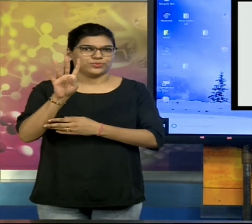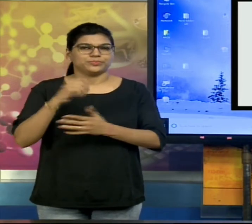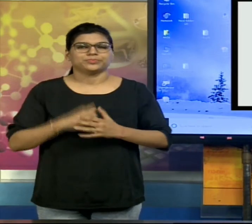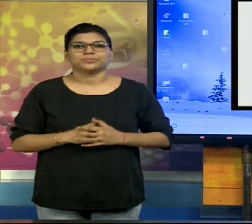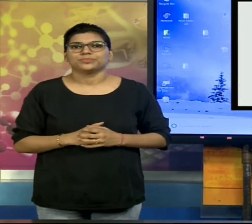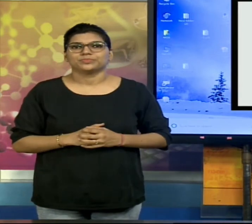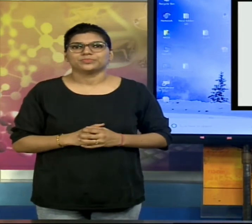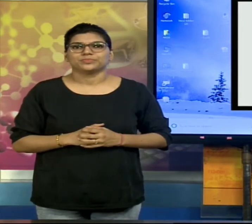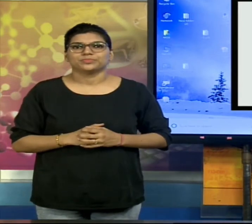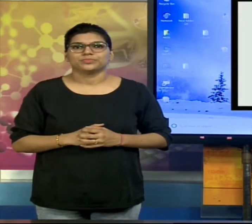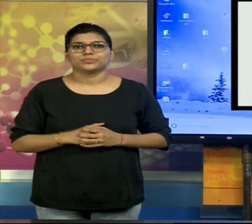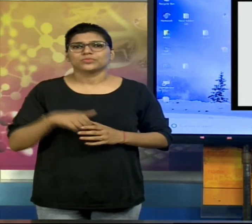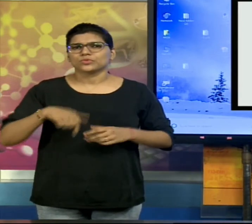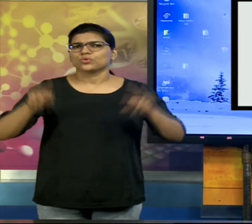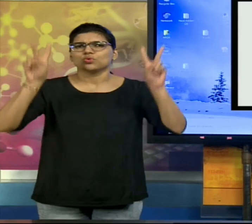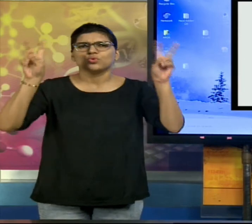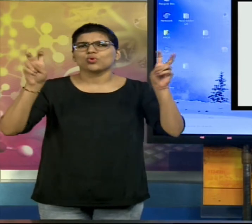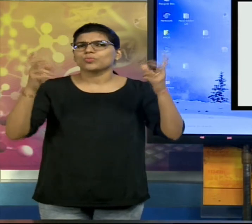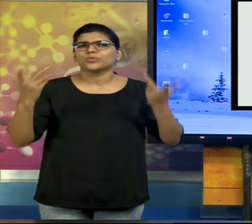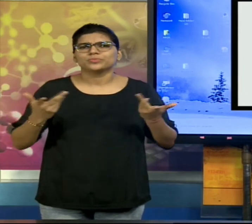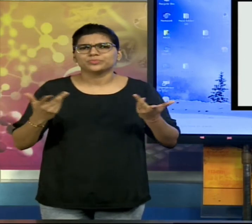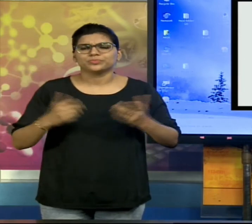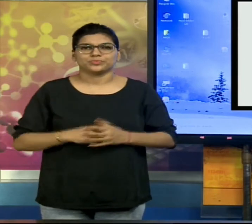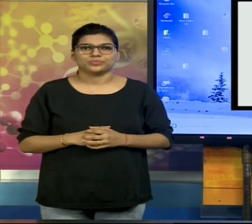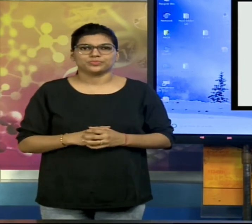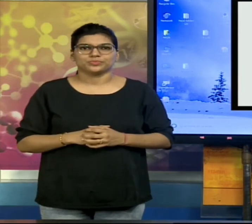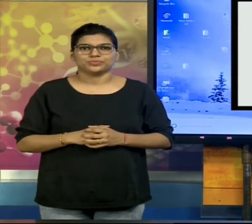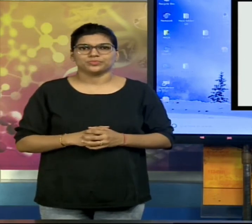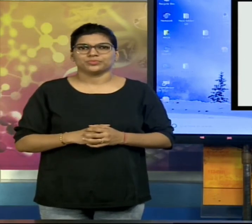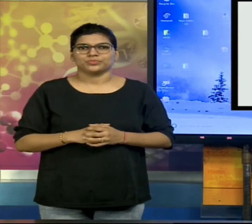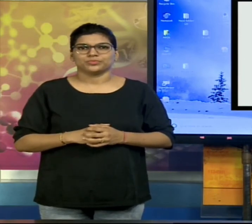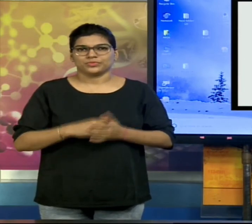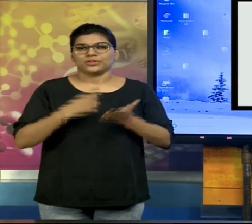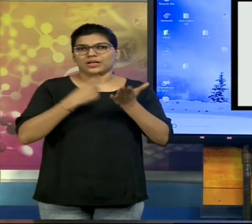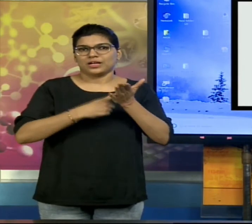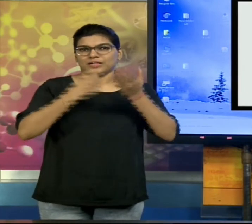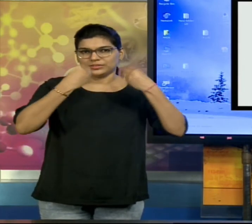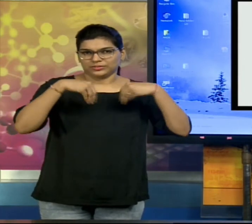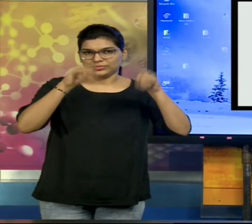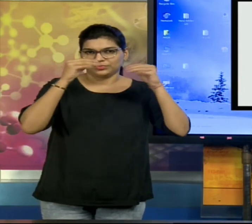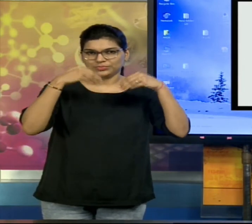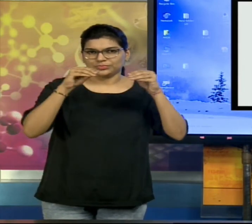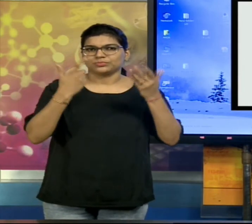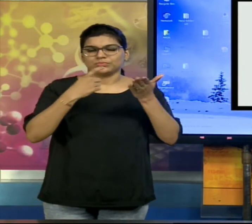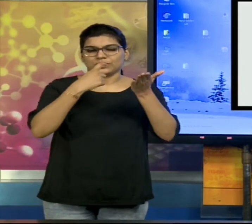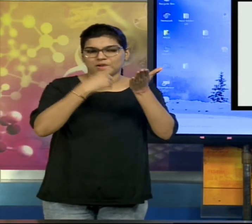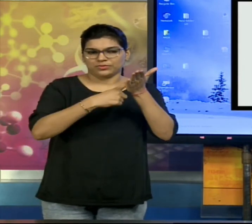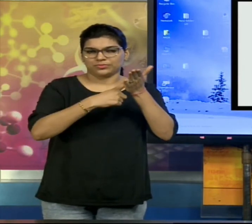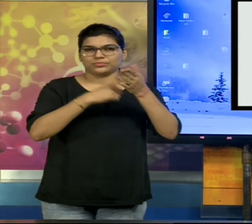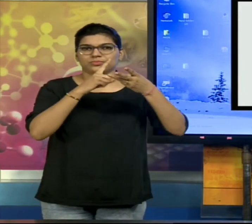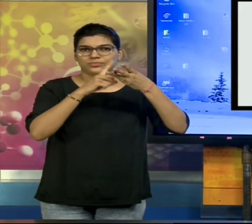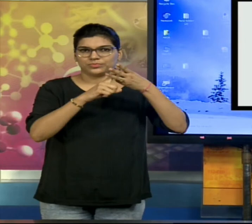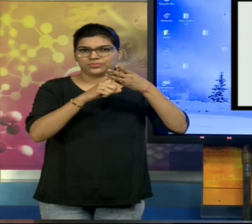course for secondary level, lesson number 14. And today's topic is